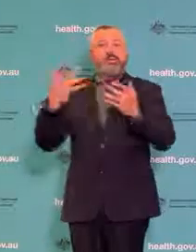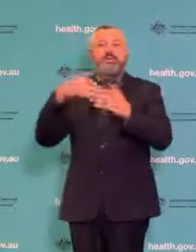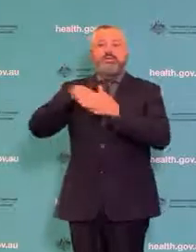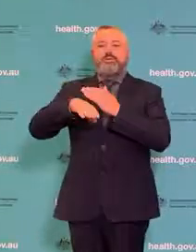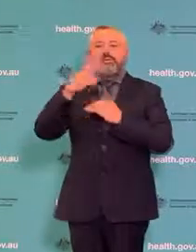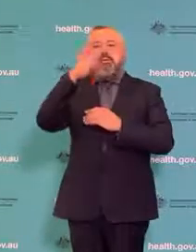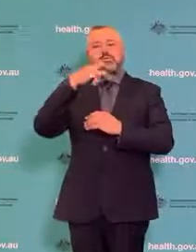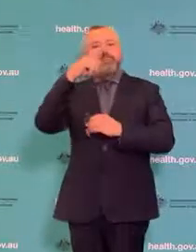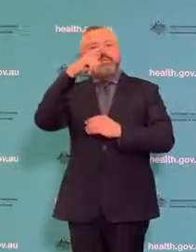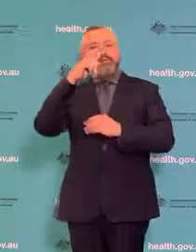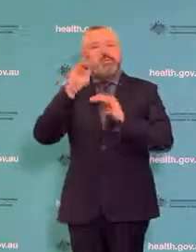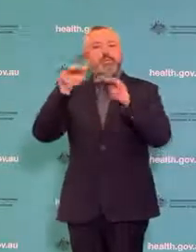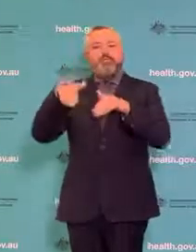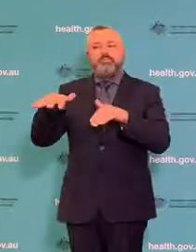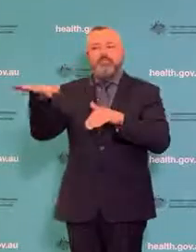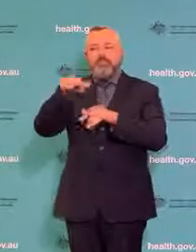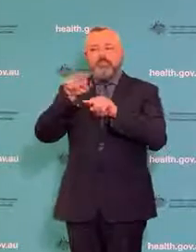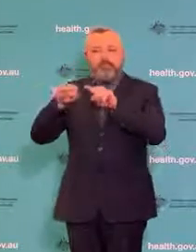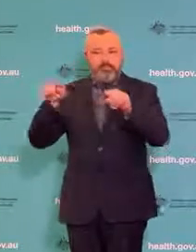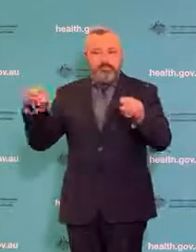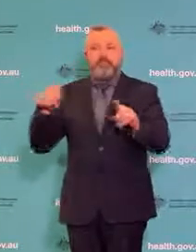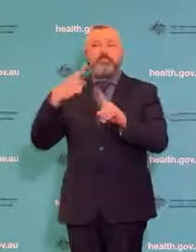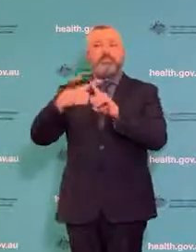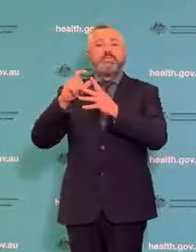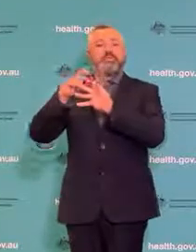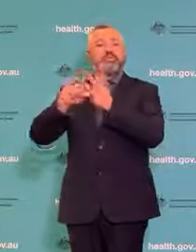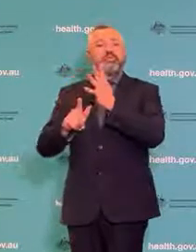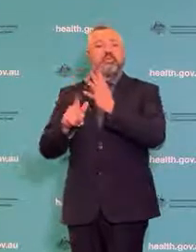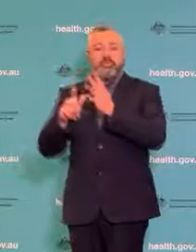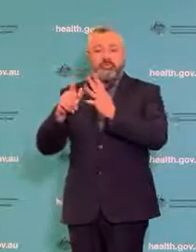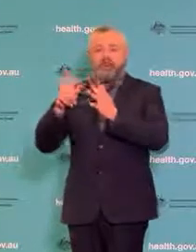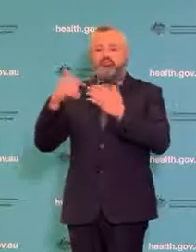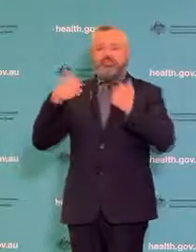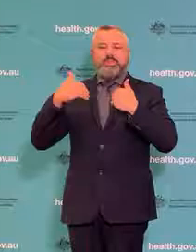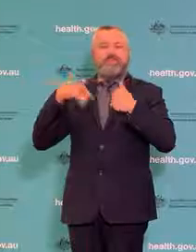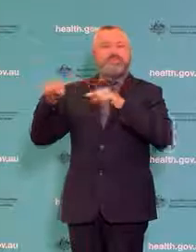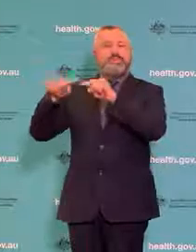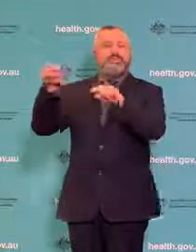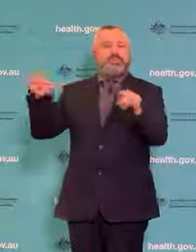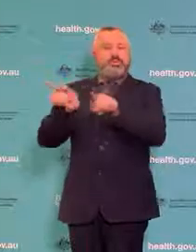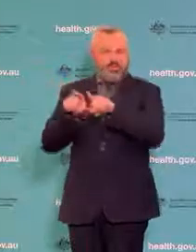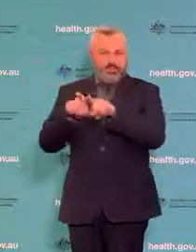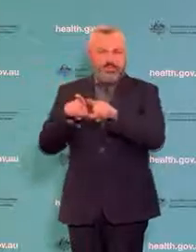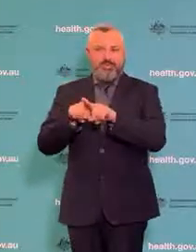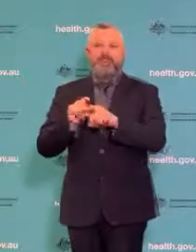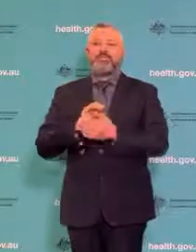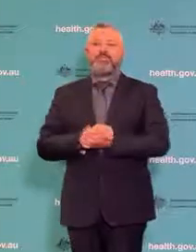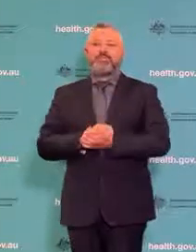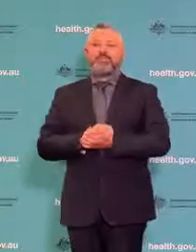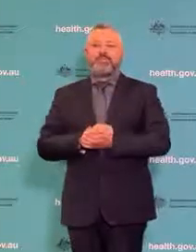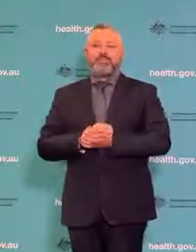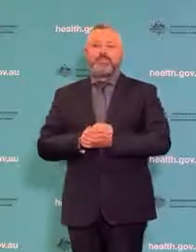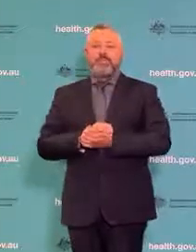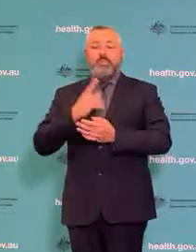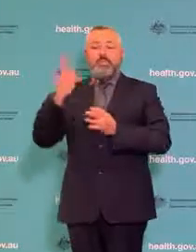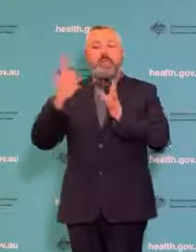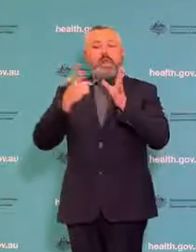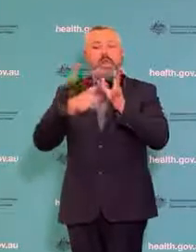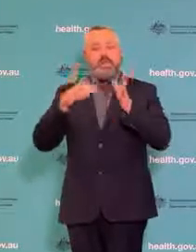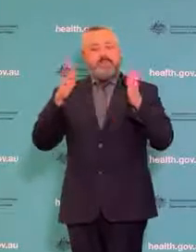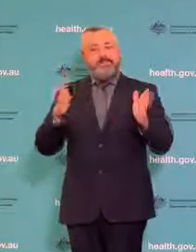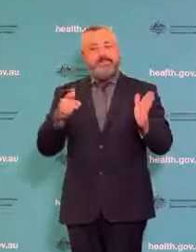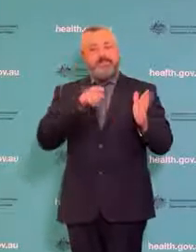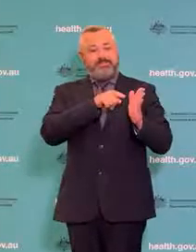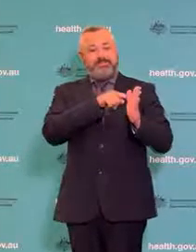care and disability care facilities. And of course, in our 1A, the most vulnerable group, were our